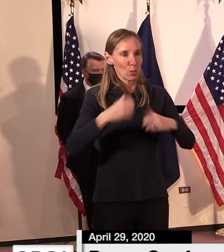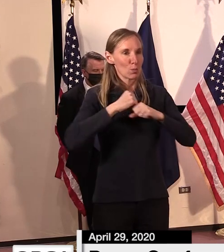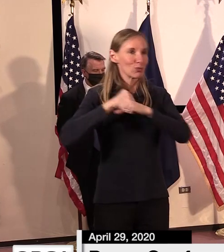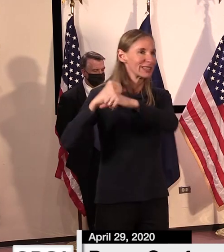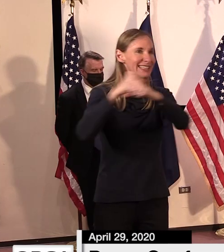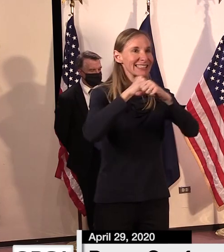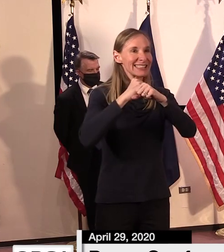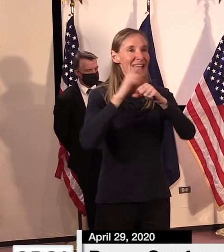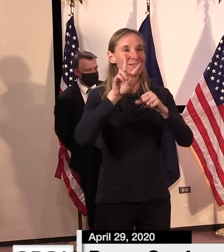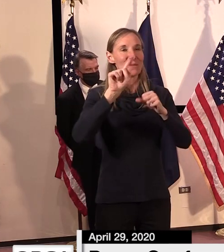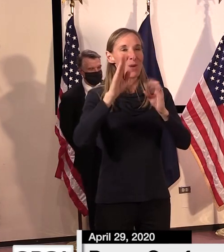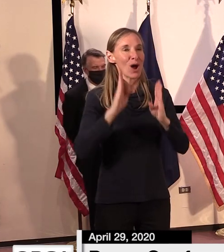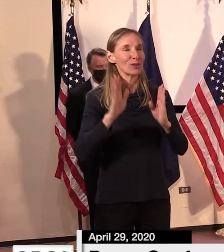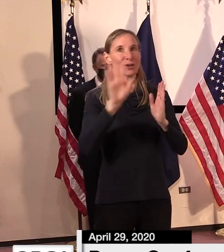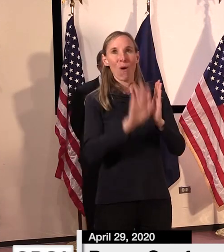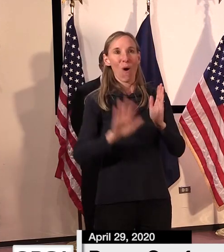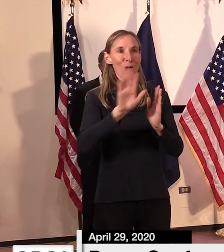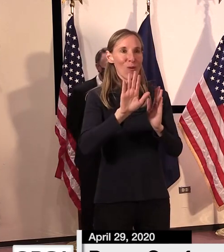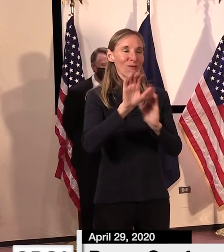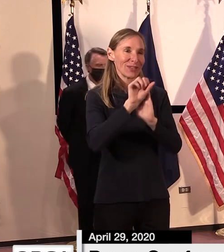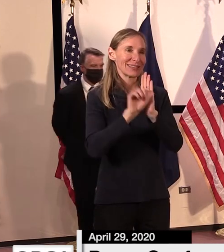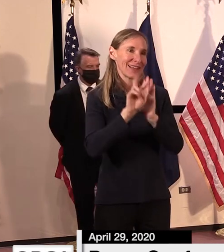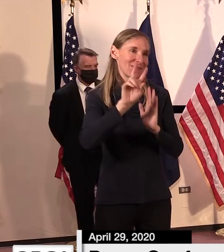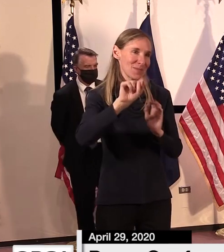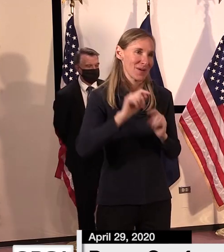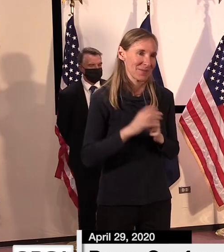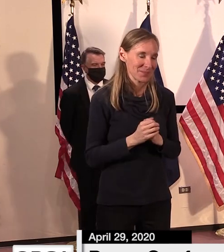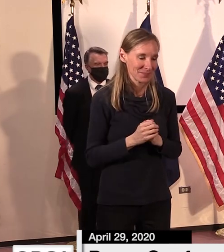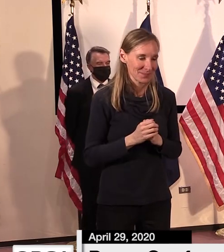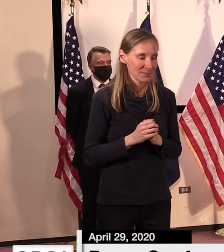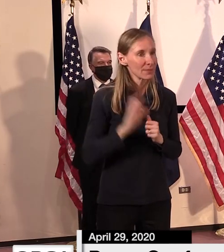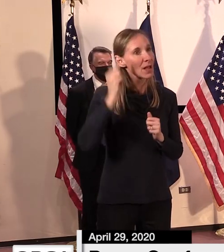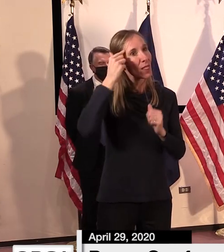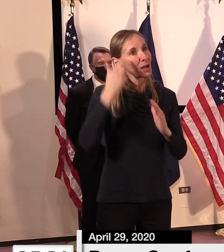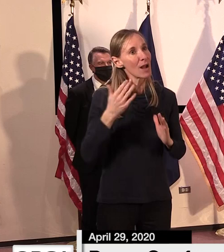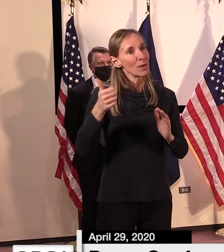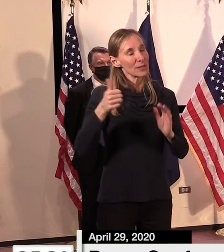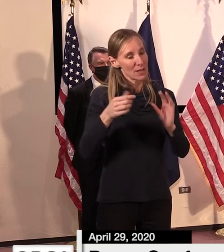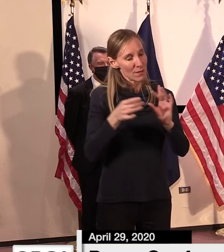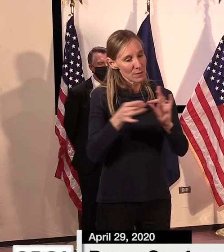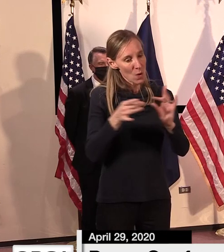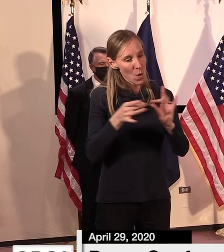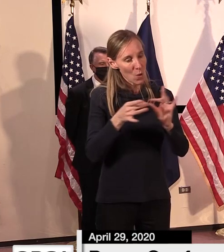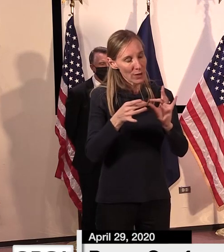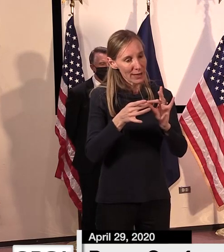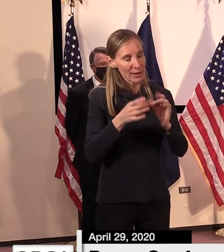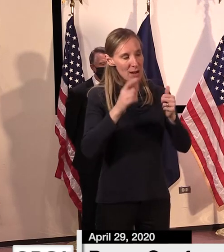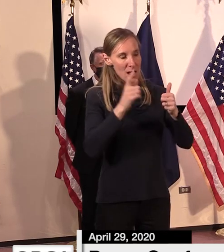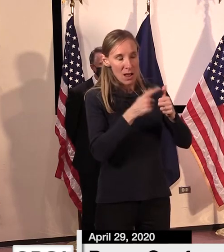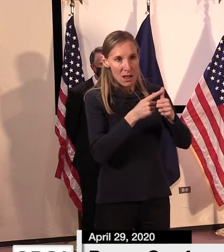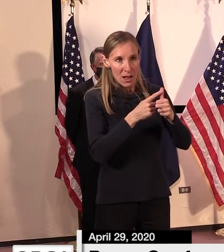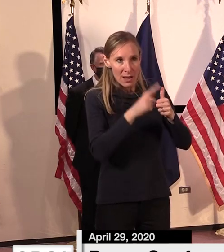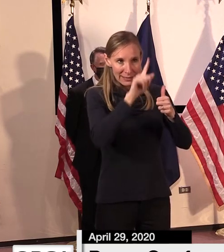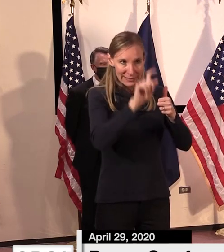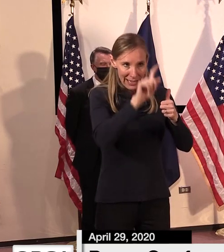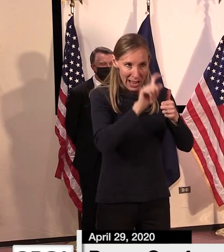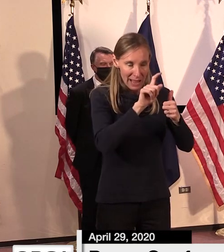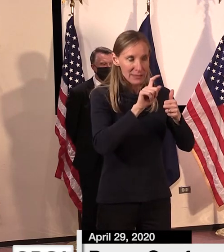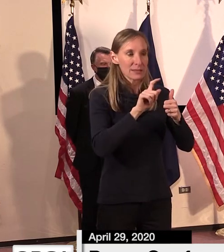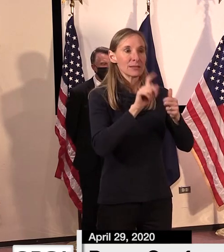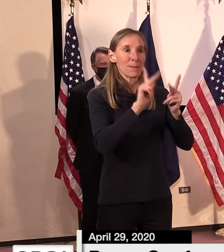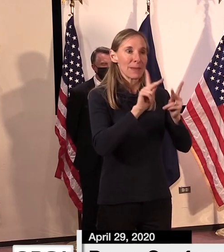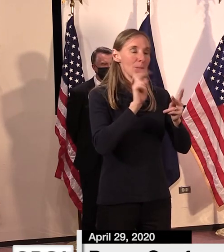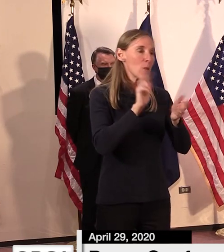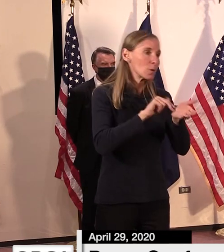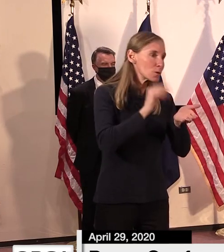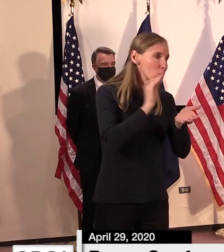protecting Vermonters all across the state. As the governor noted, these expansions will not happen all at once, but will